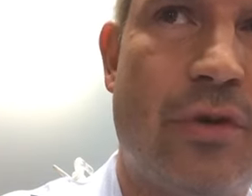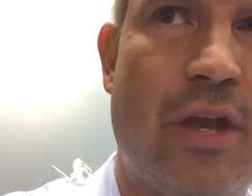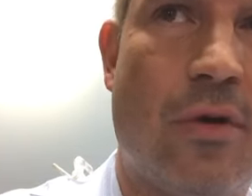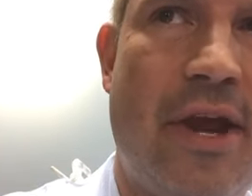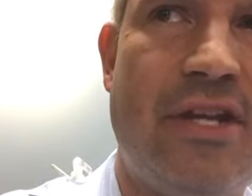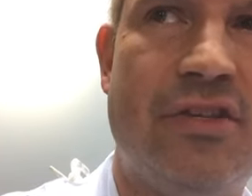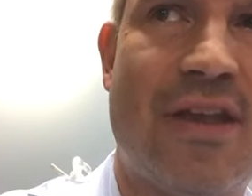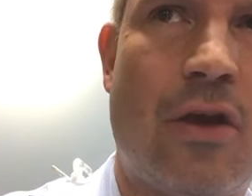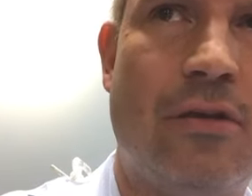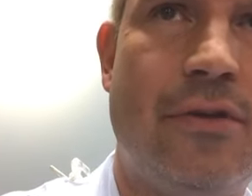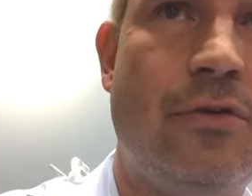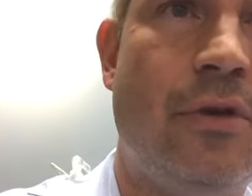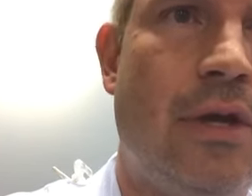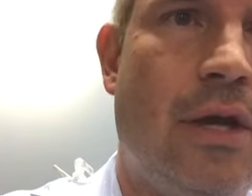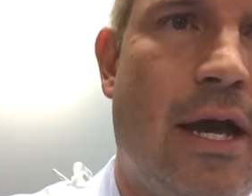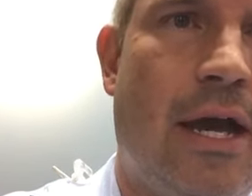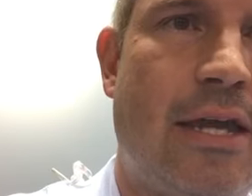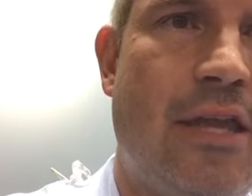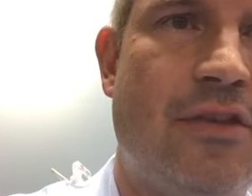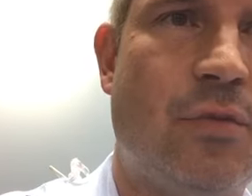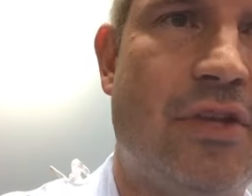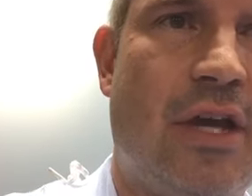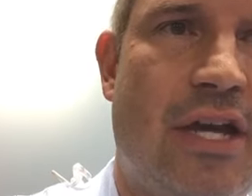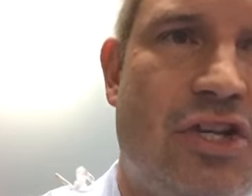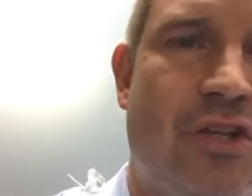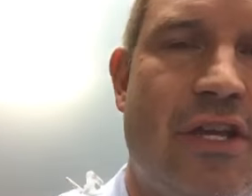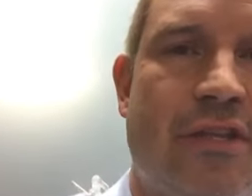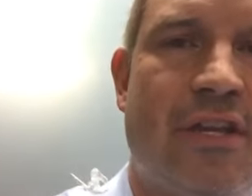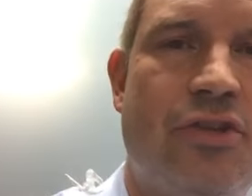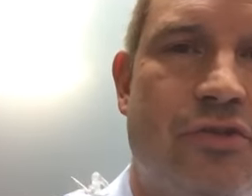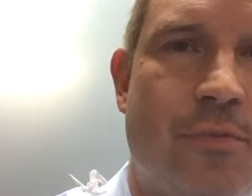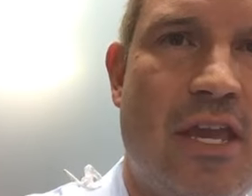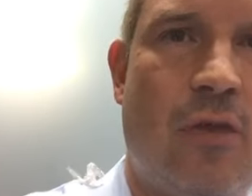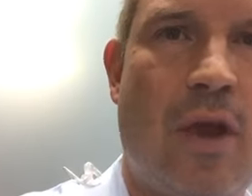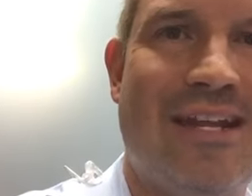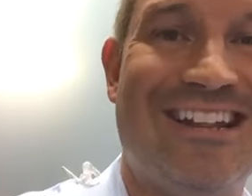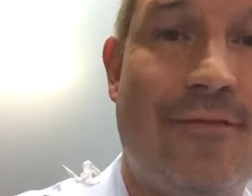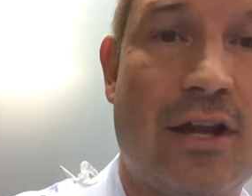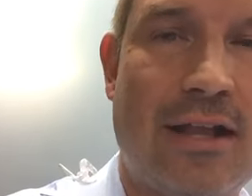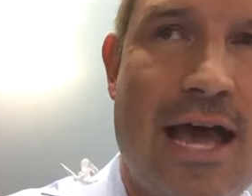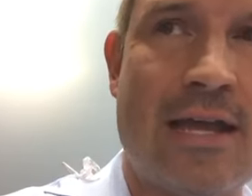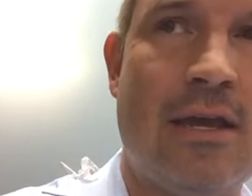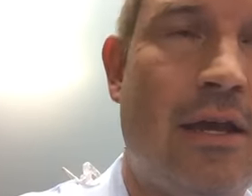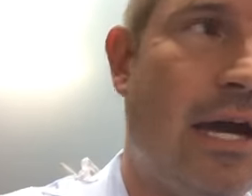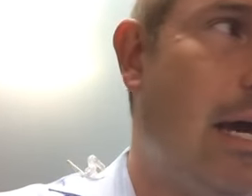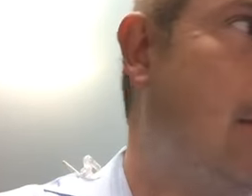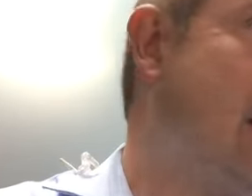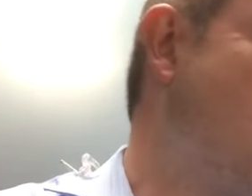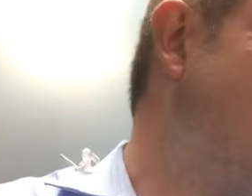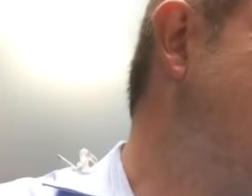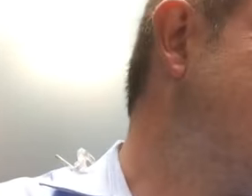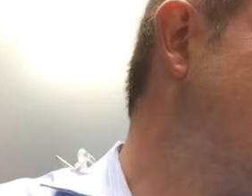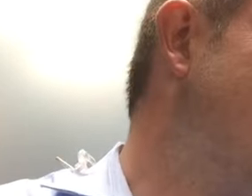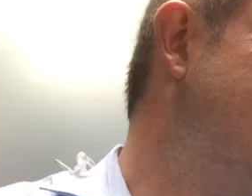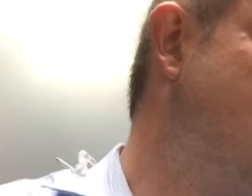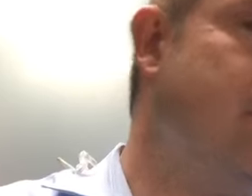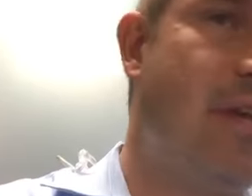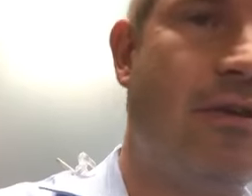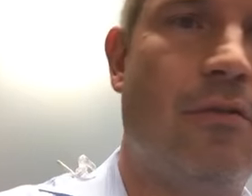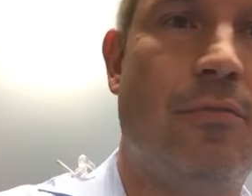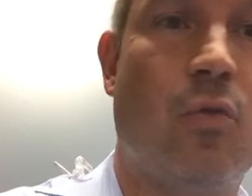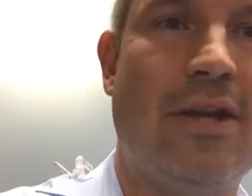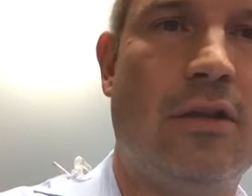So again, we're waiting just like all of you. Again, this was initially scheduled to begin right at 11 o'clock. Tampa Police, they